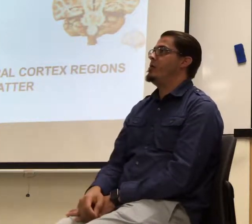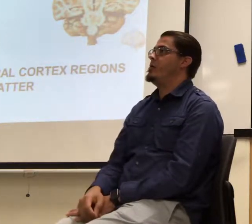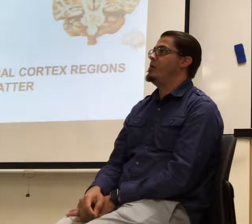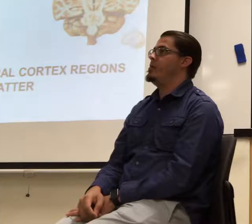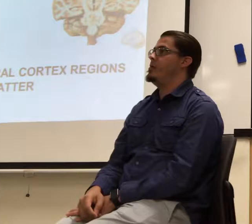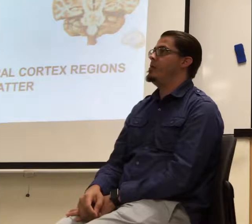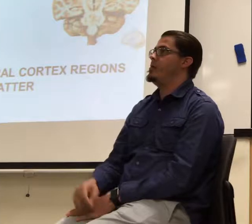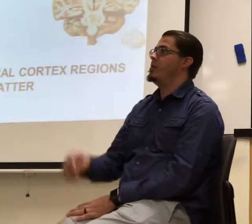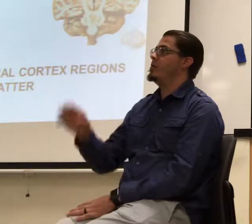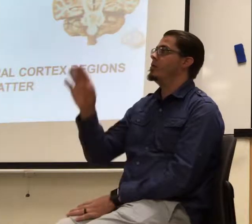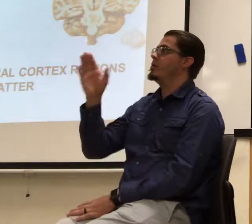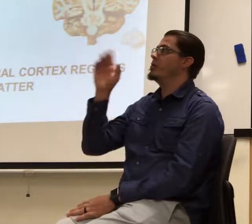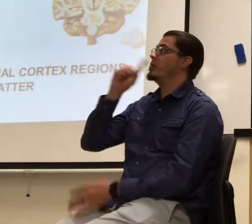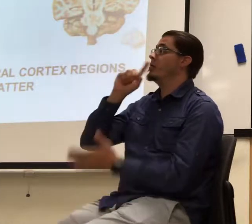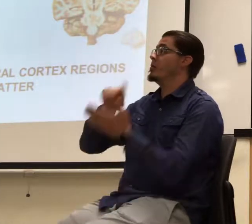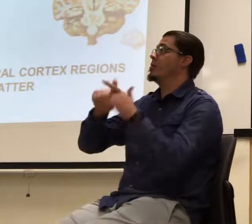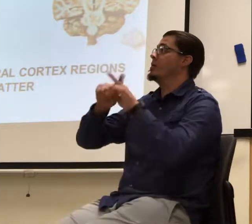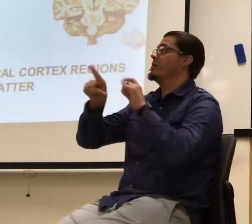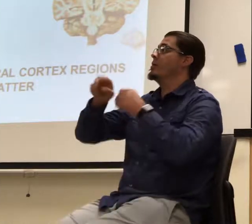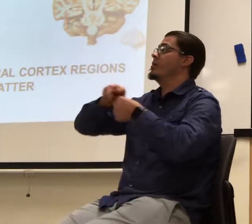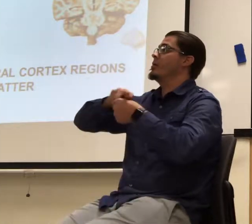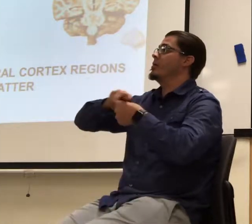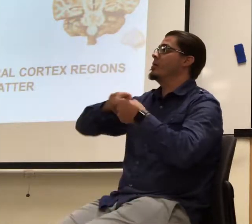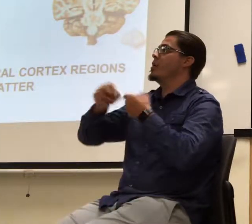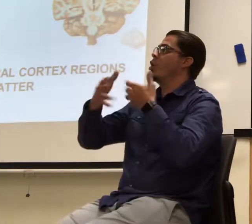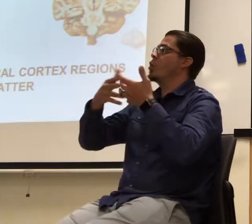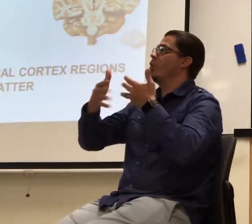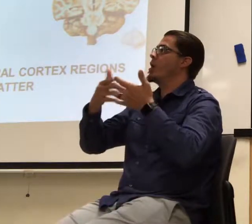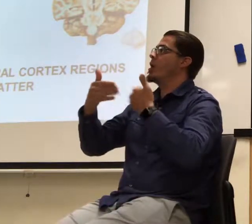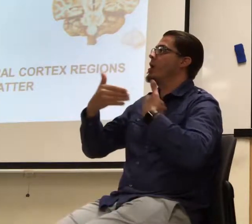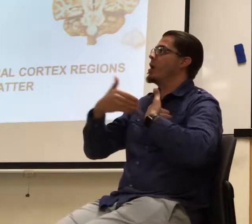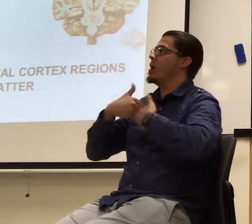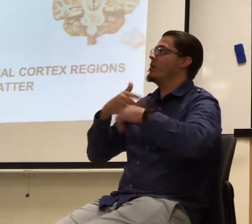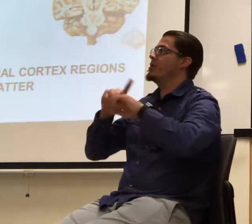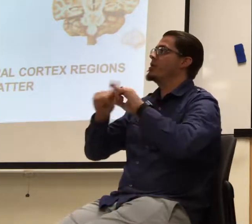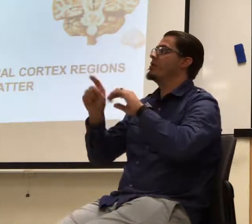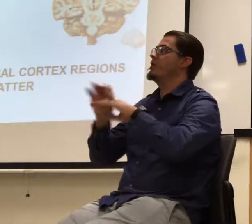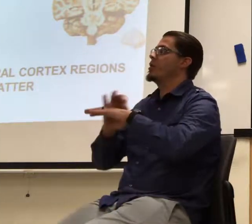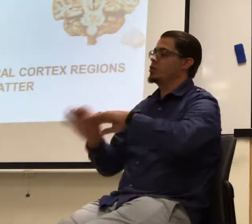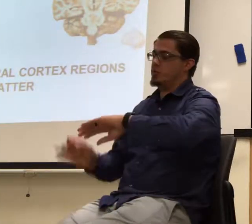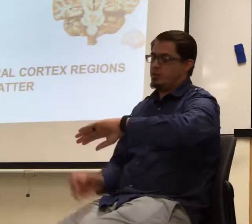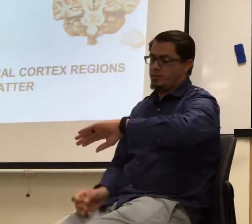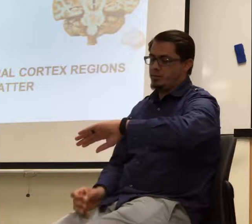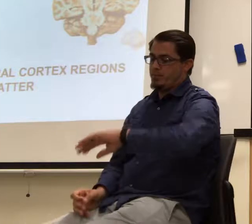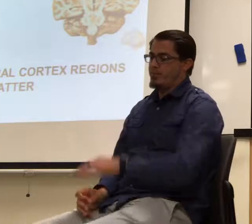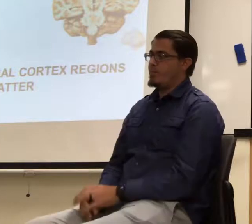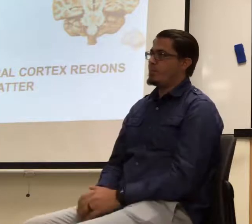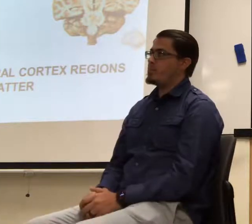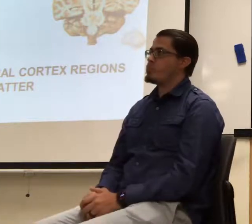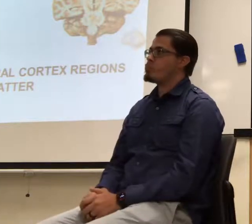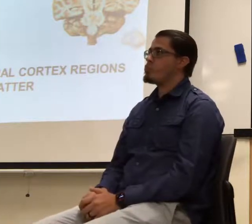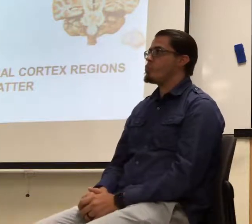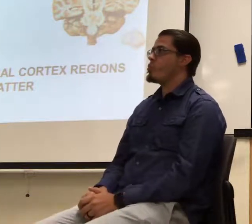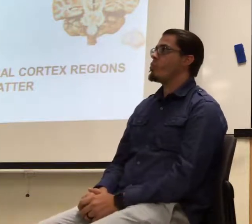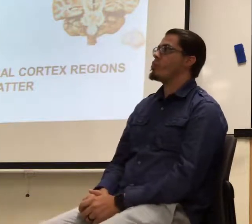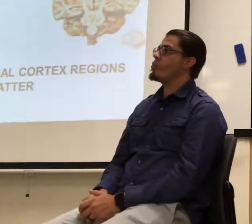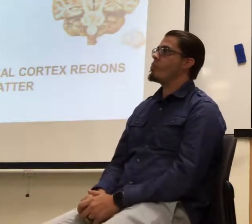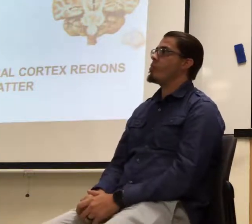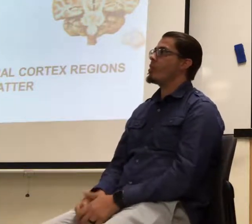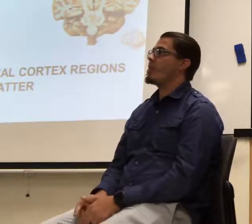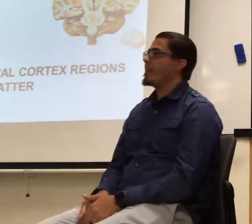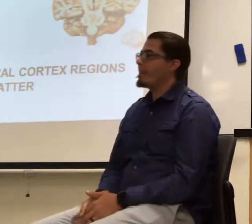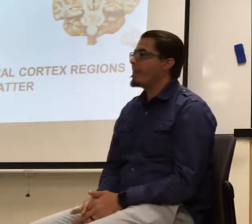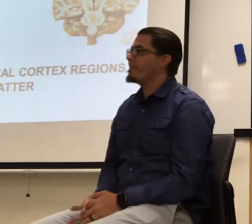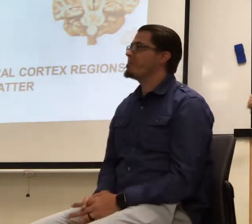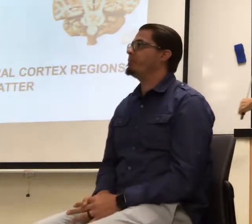It helps to know that different regions of gray matter have different functions. The gray matter, again, like I said